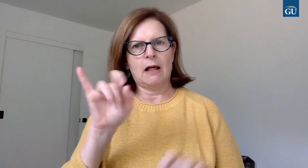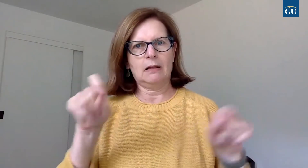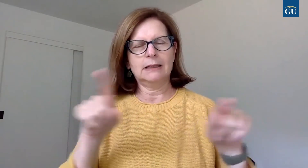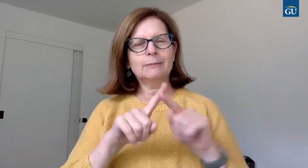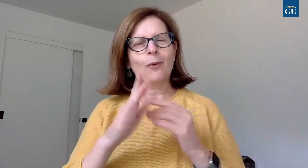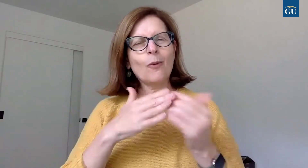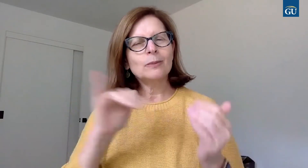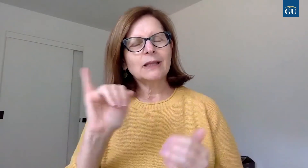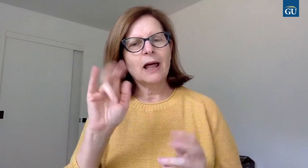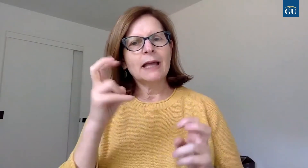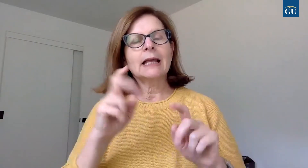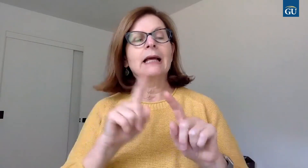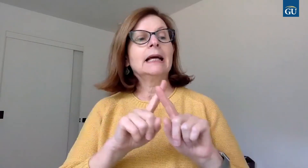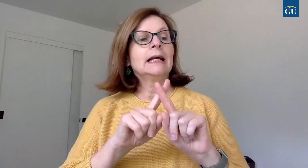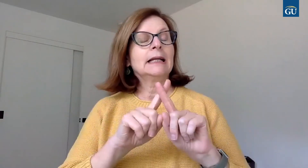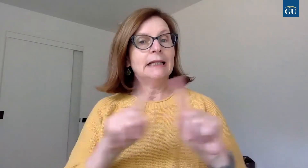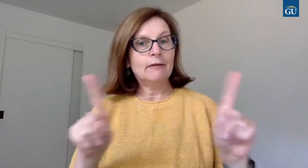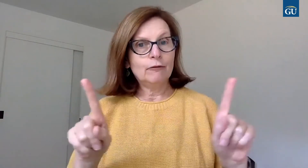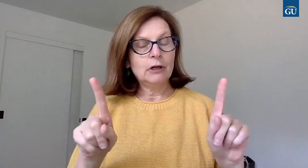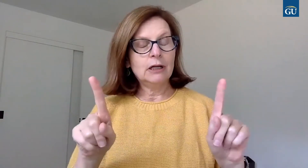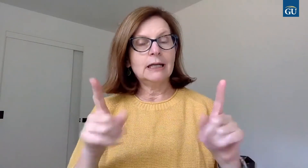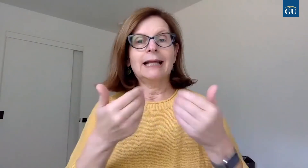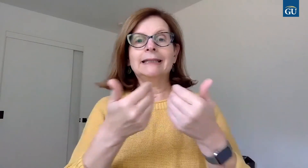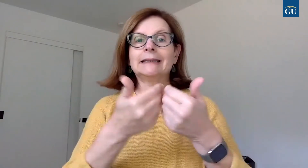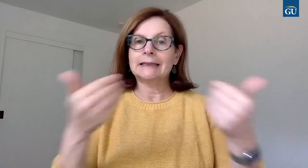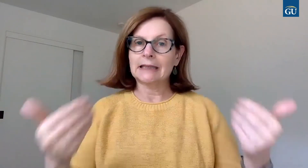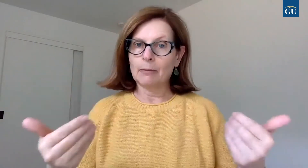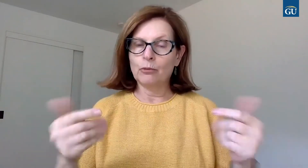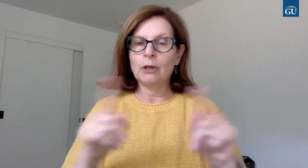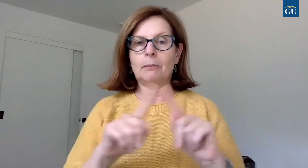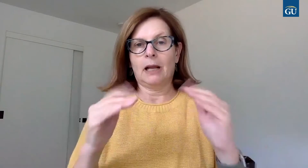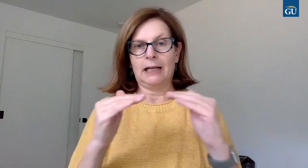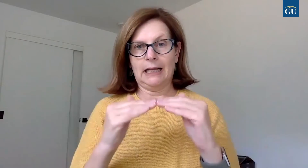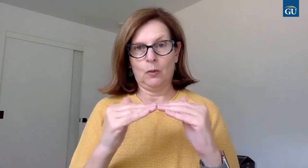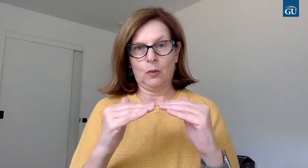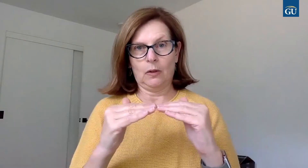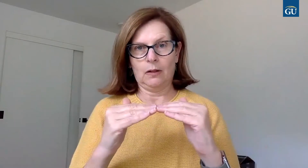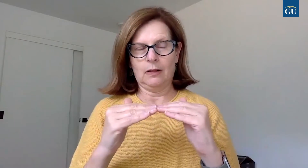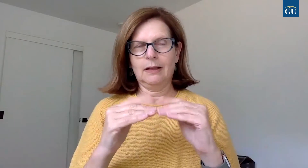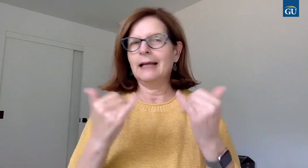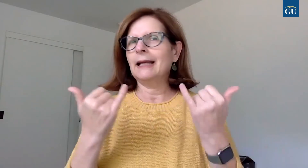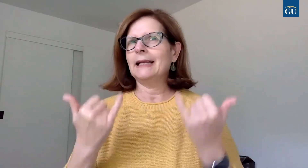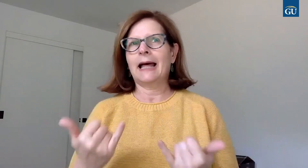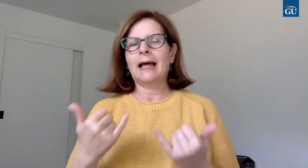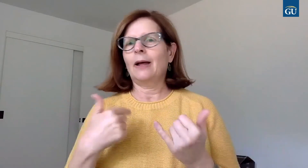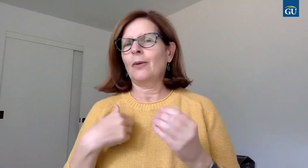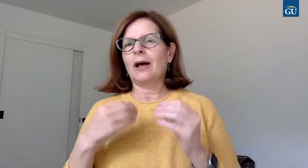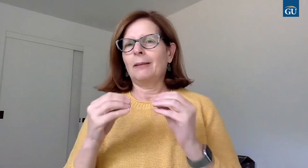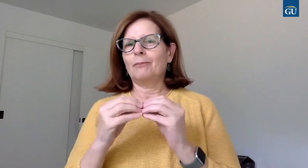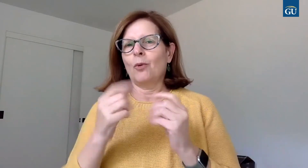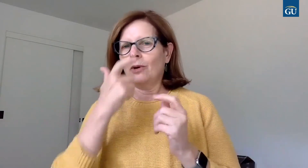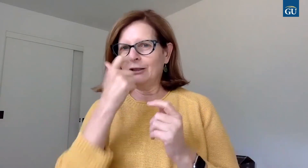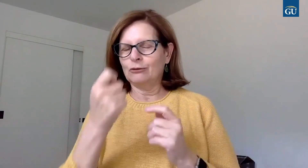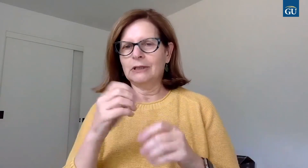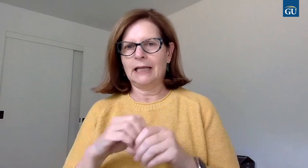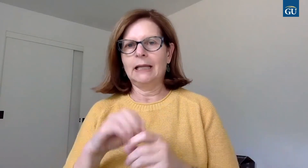They are different modalities. It's like they are separated but equal. I'm now more interested in what is